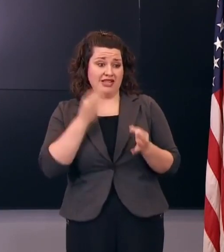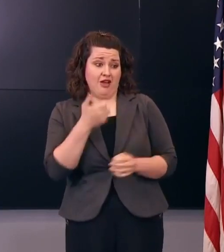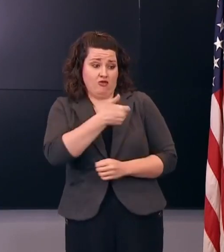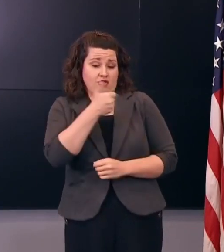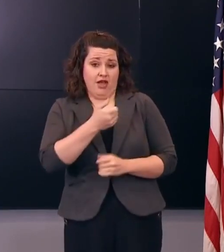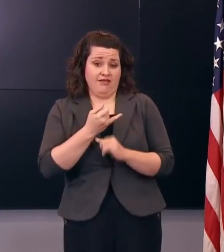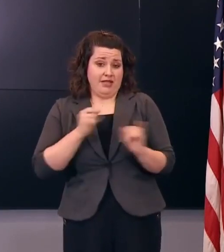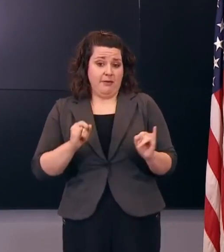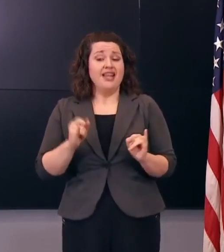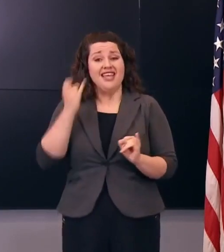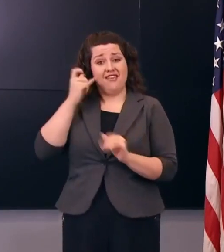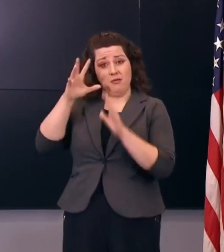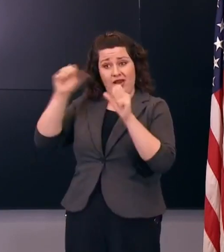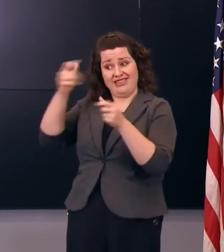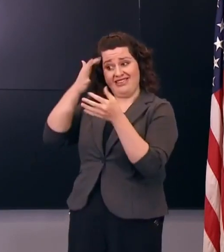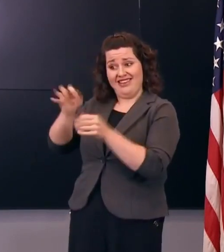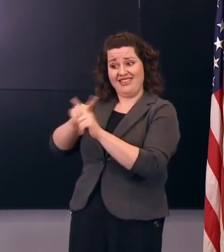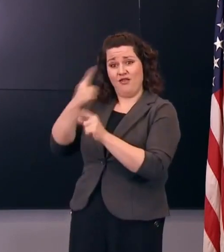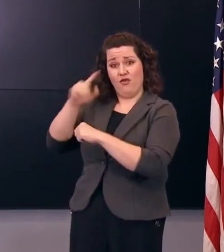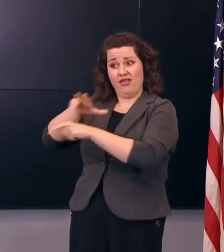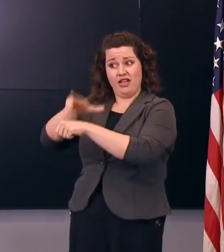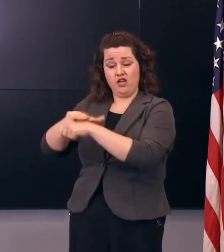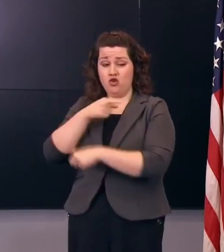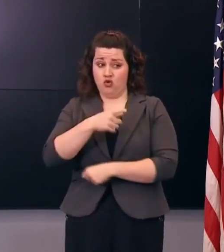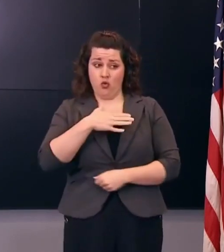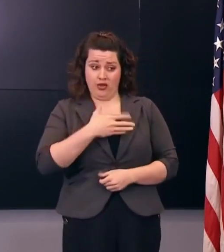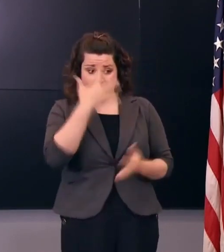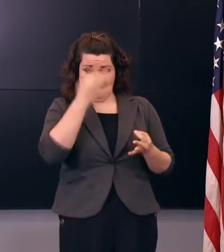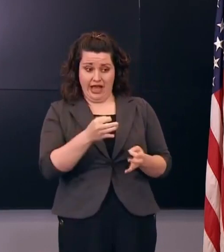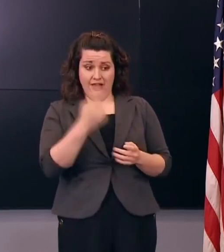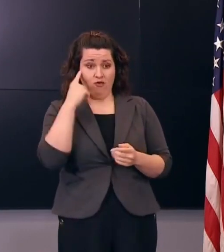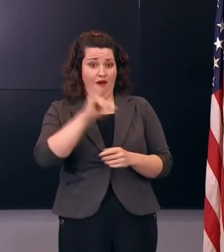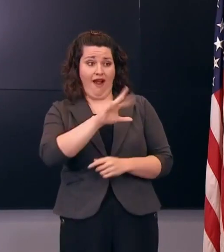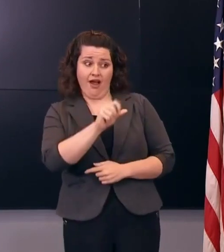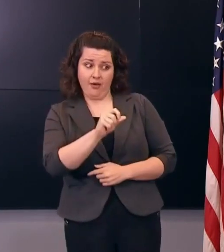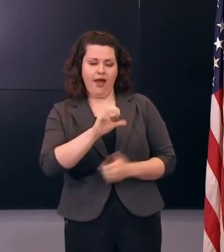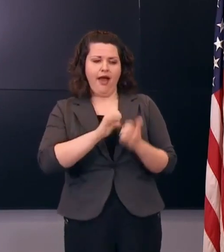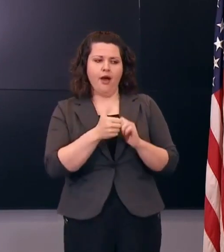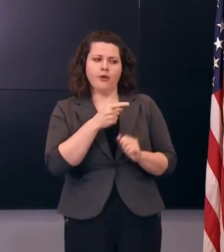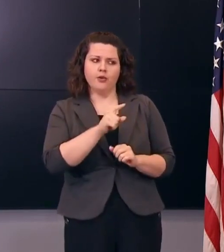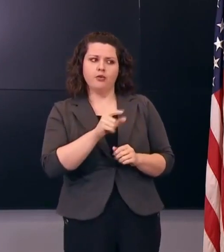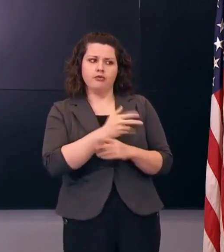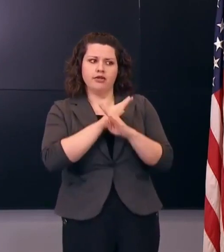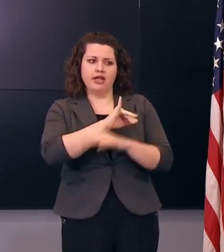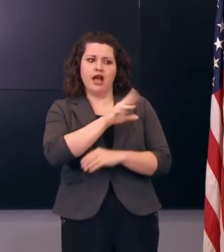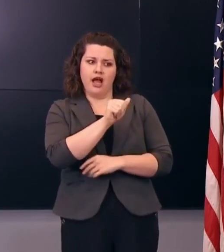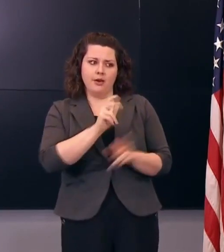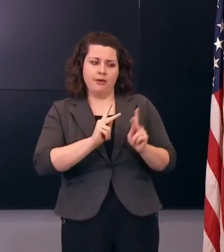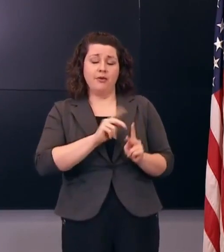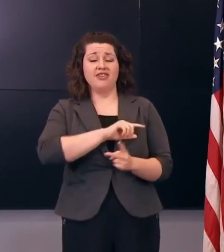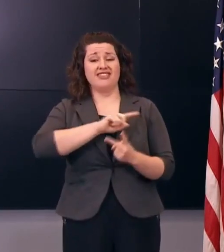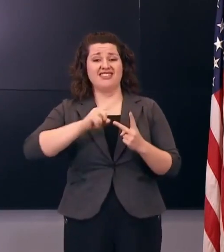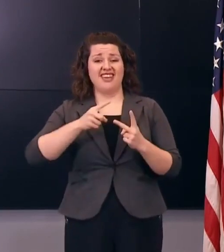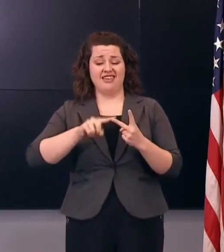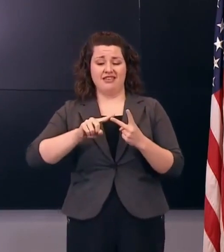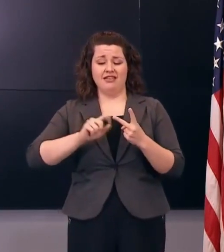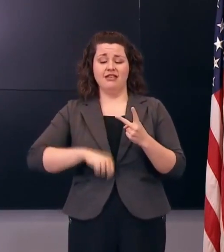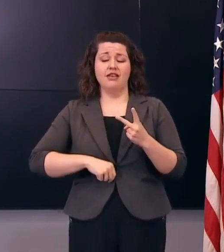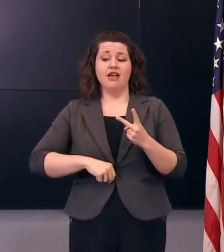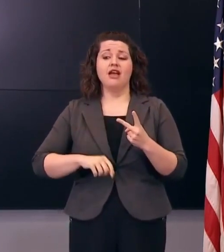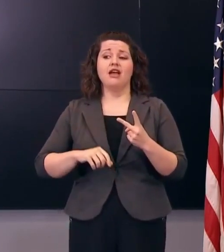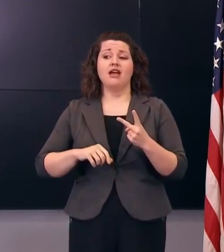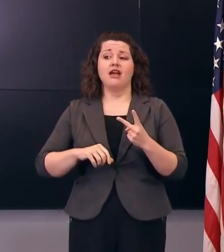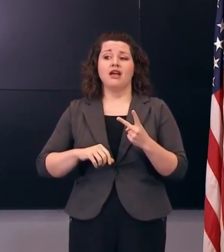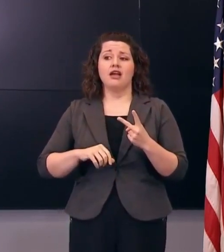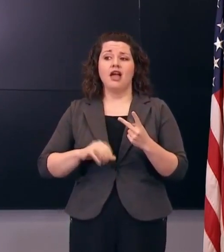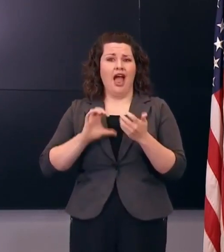if the president makes a different decision for the nation? How do you protect Iowans on your own basis? And the second part of that is, how do we know when